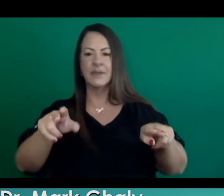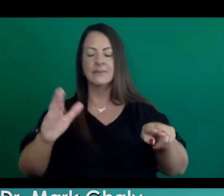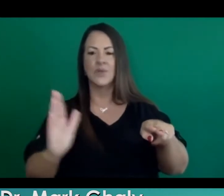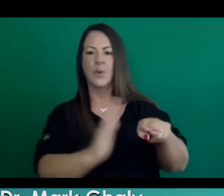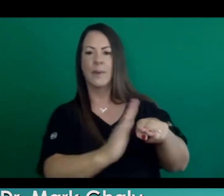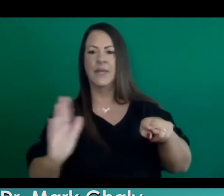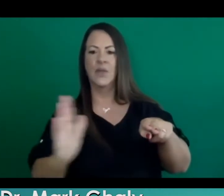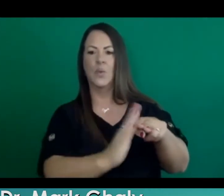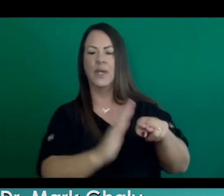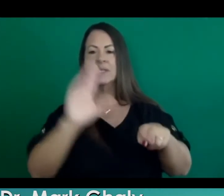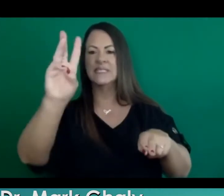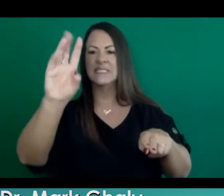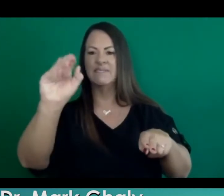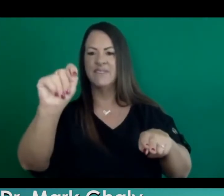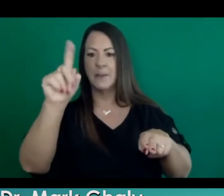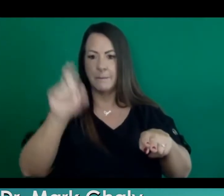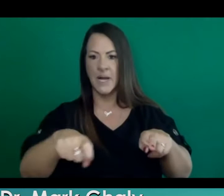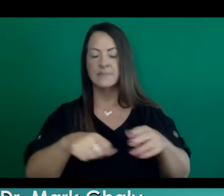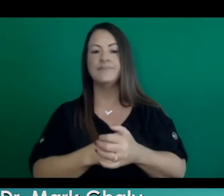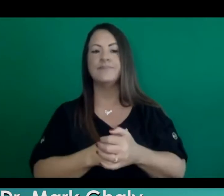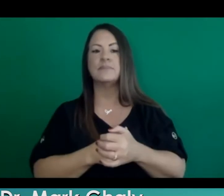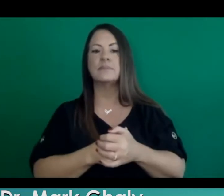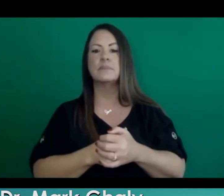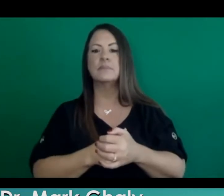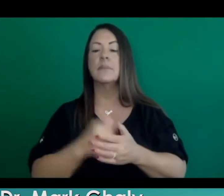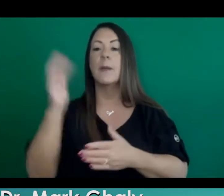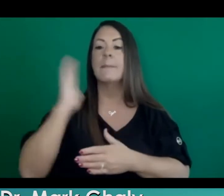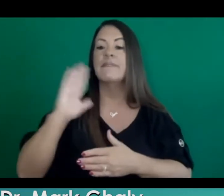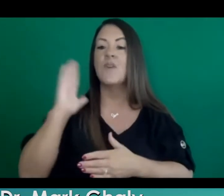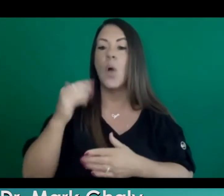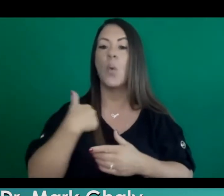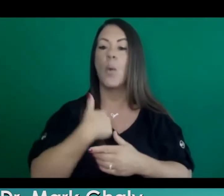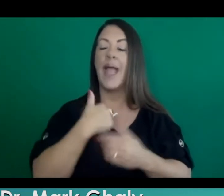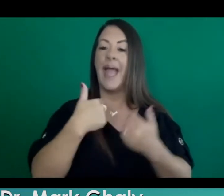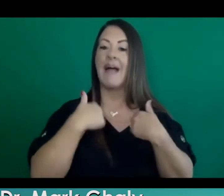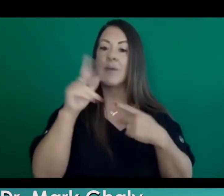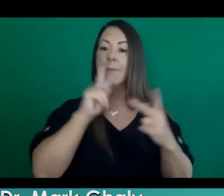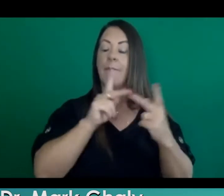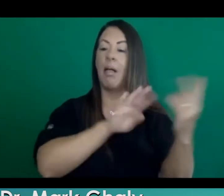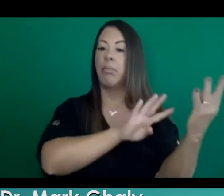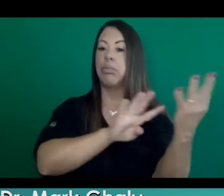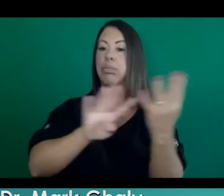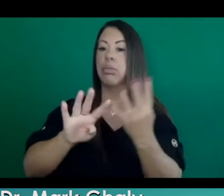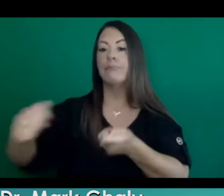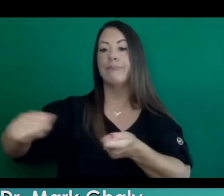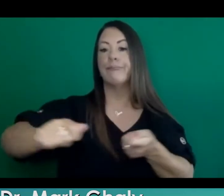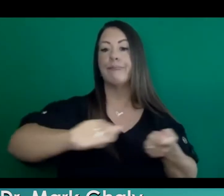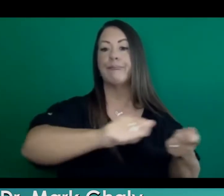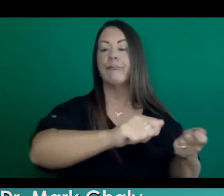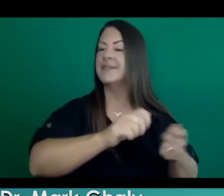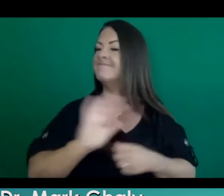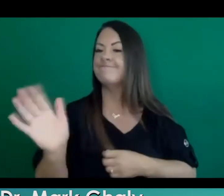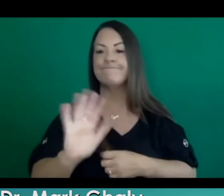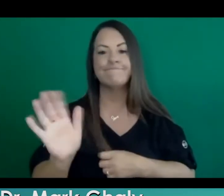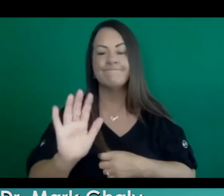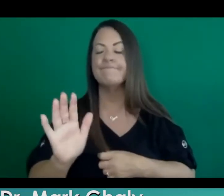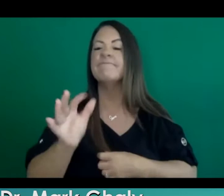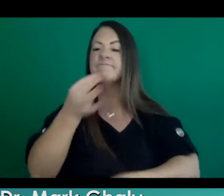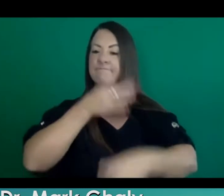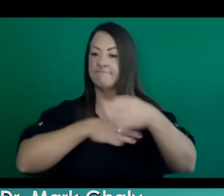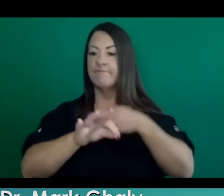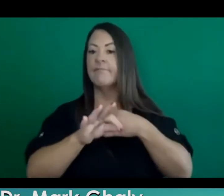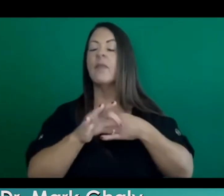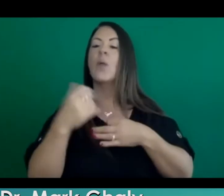is not delivered buffet style, lines up of people getting food at a station, but rather